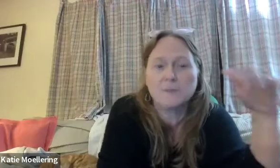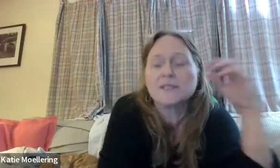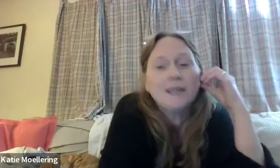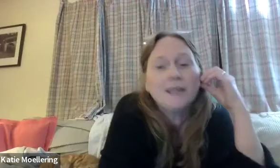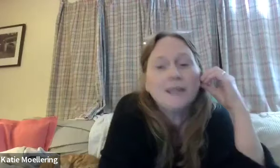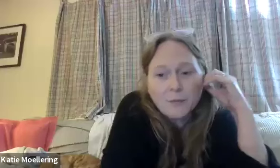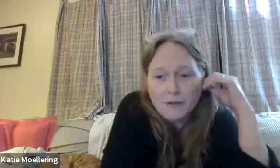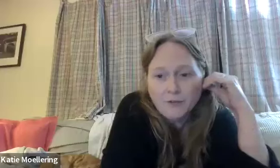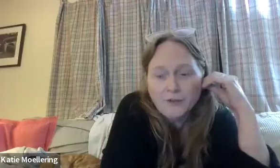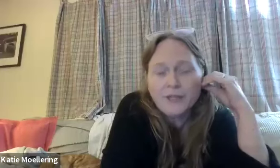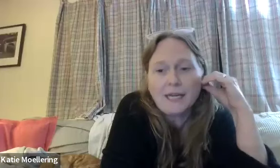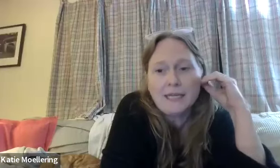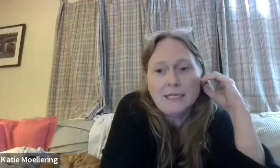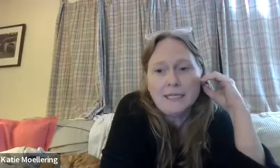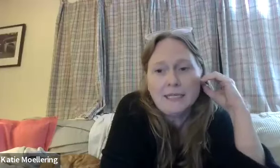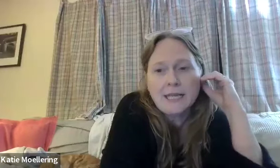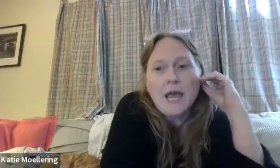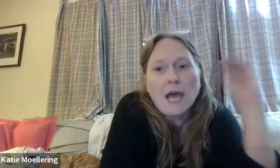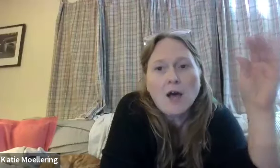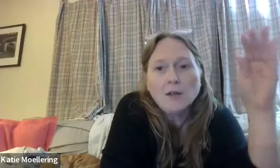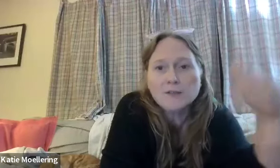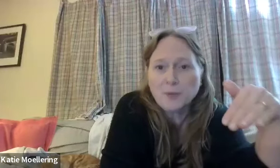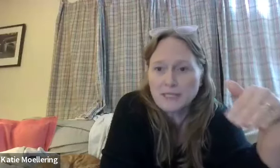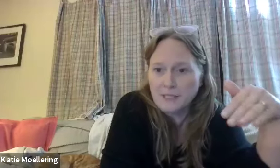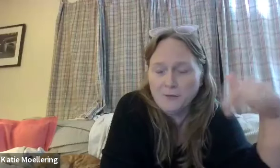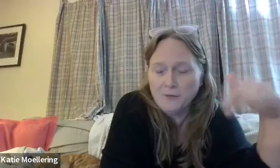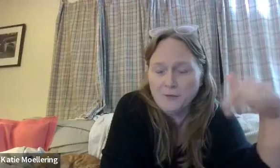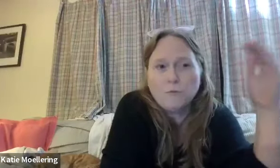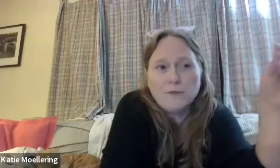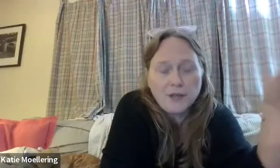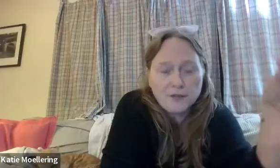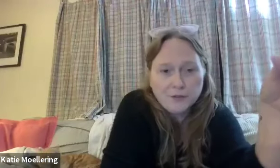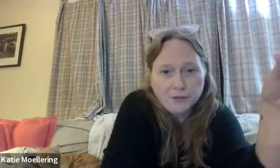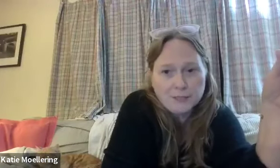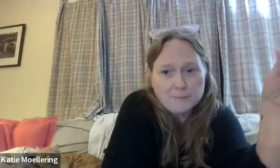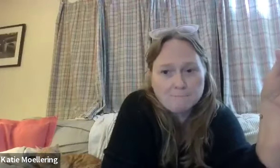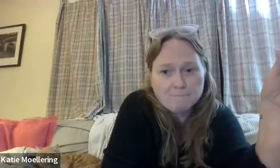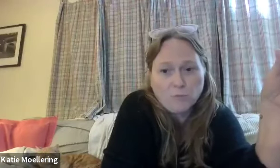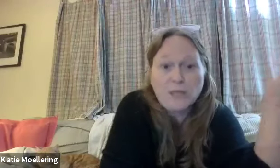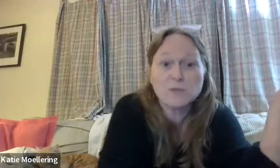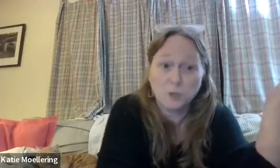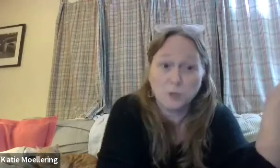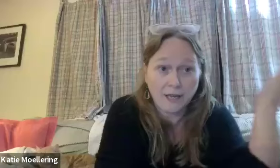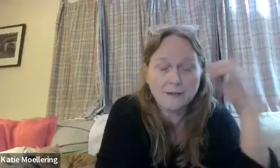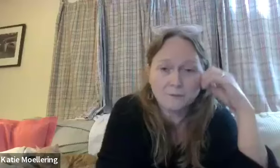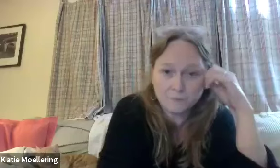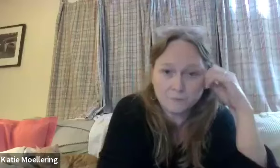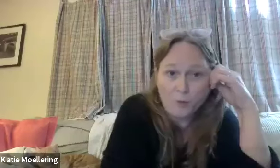concepts that we covered, and I'll also break down what the other weeks will look like. So